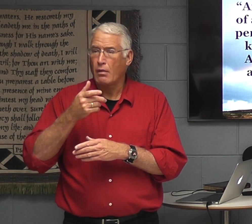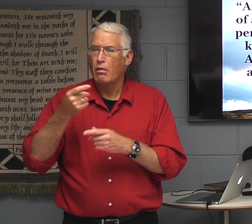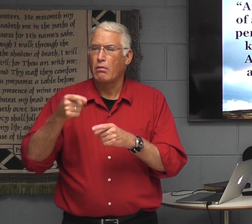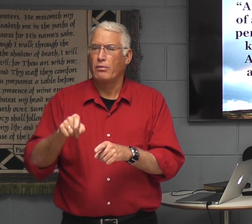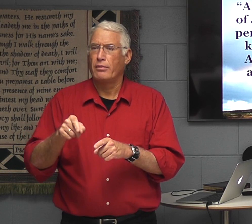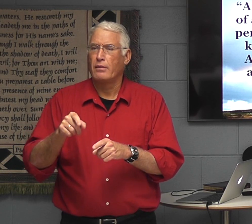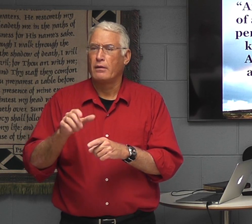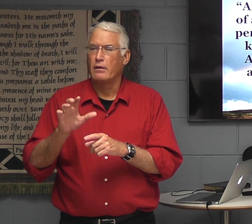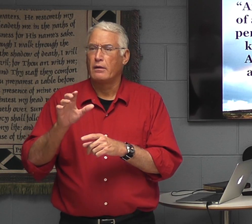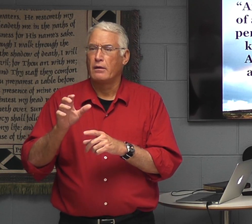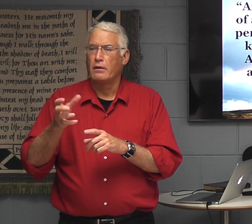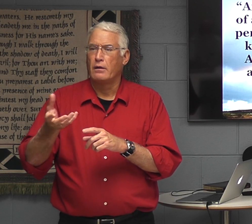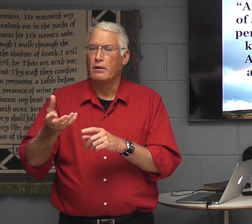killed that trainer